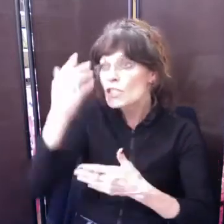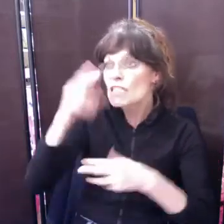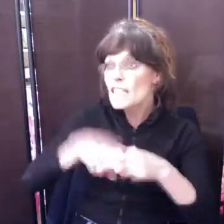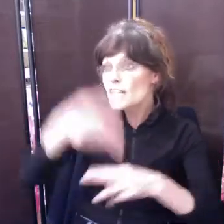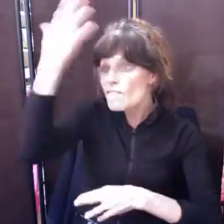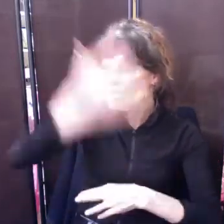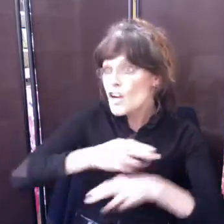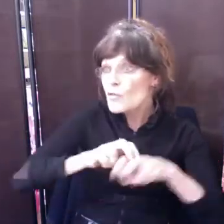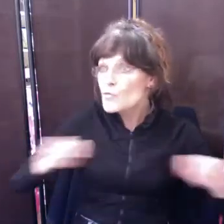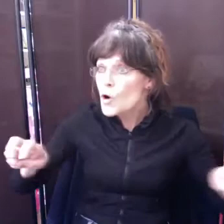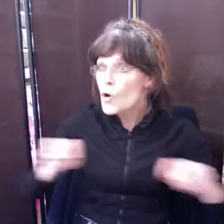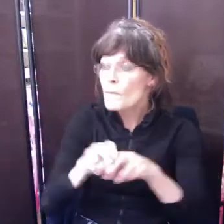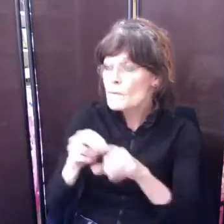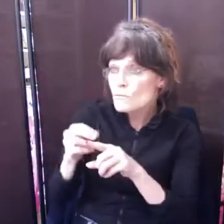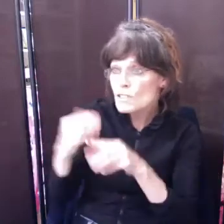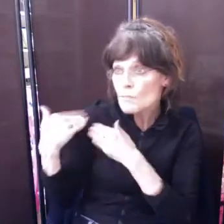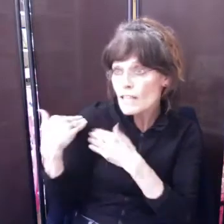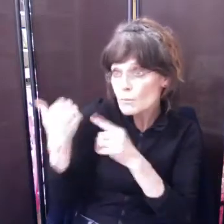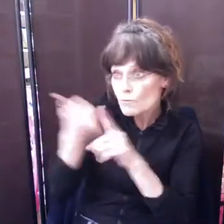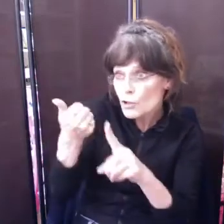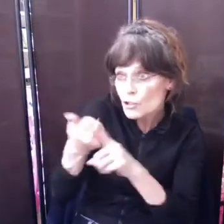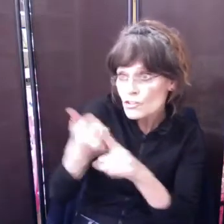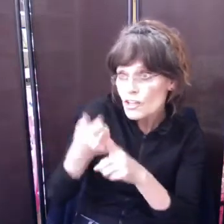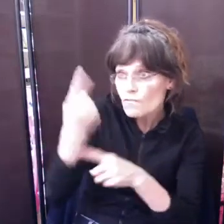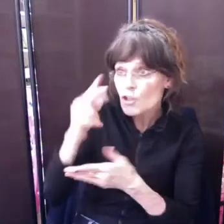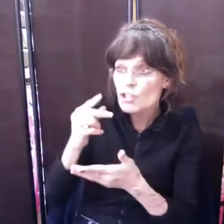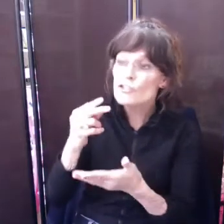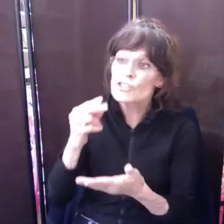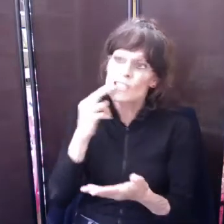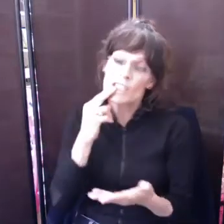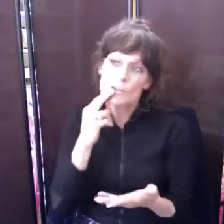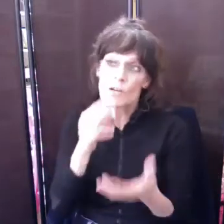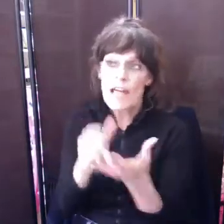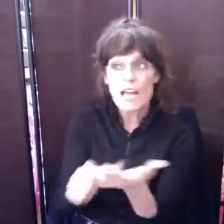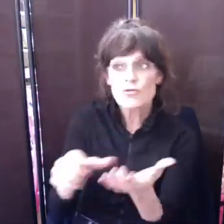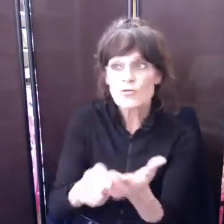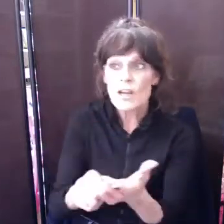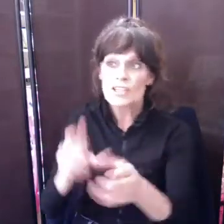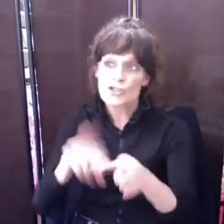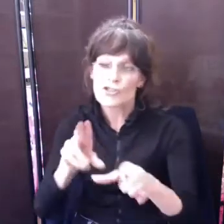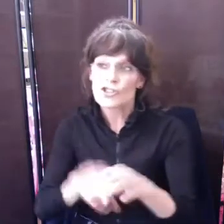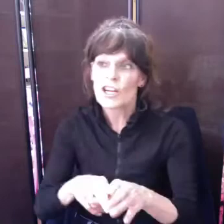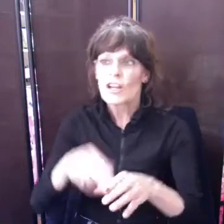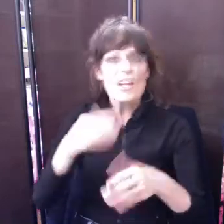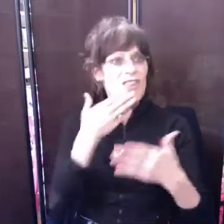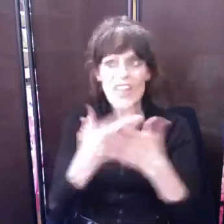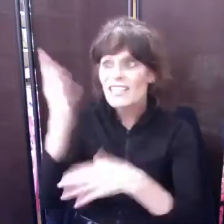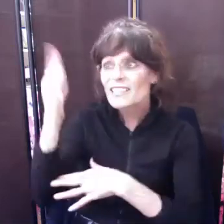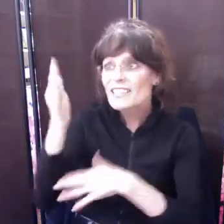my ashtray, to thank speakers whether I thought they had anything to say or not, to get a big book and read it, to get a meeting